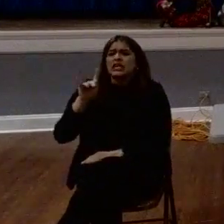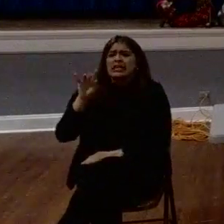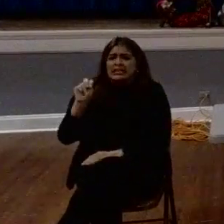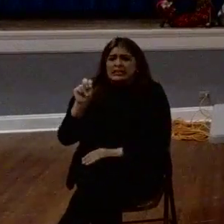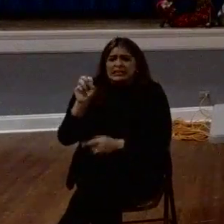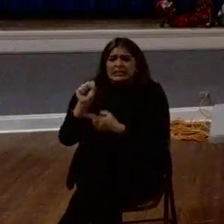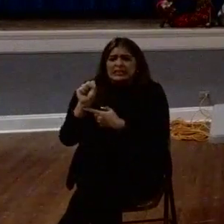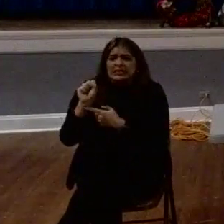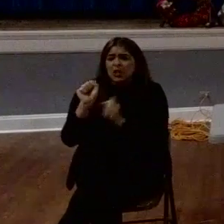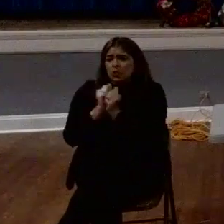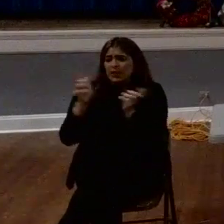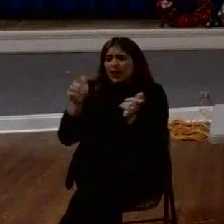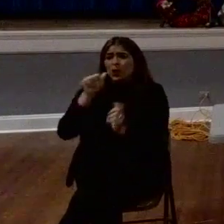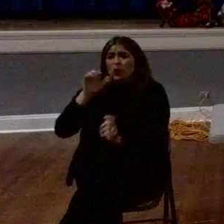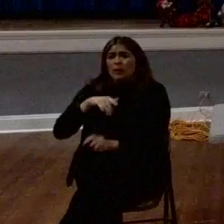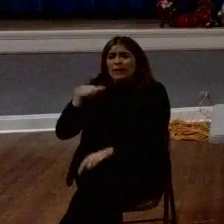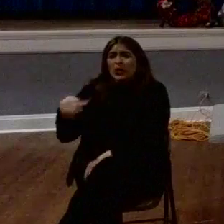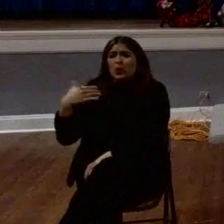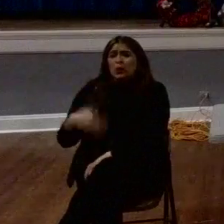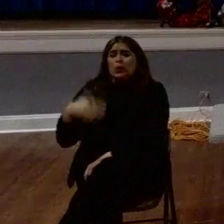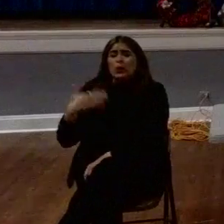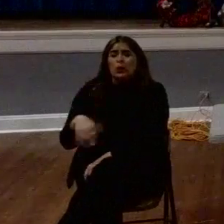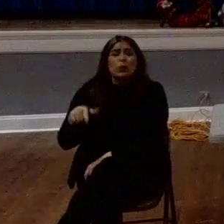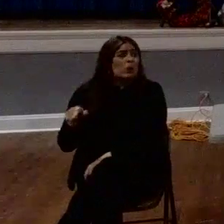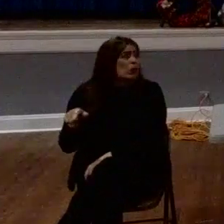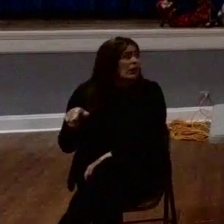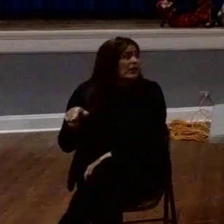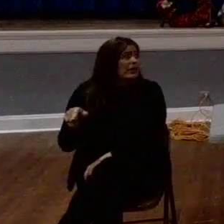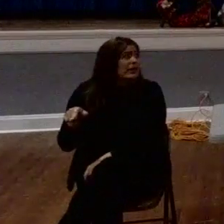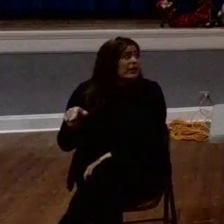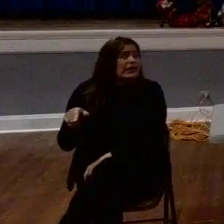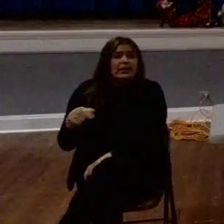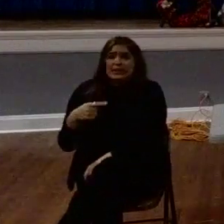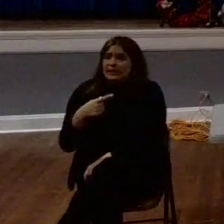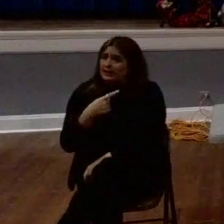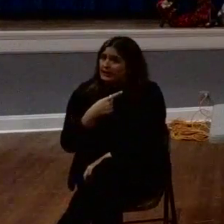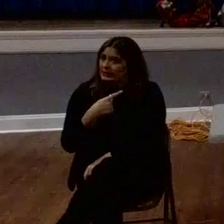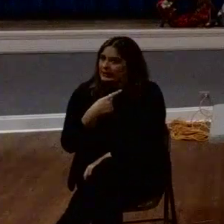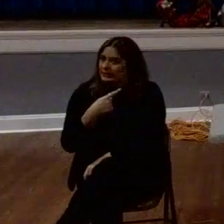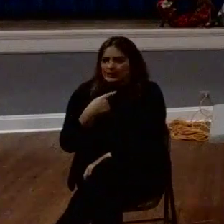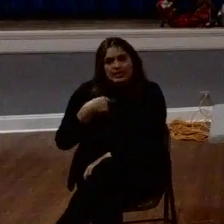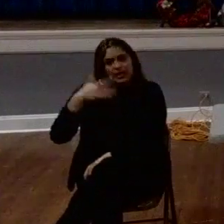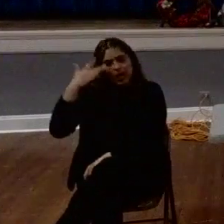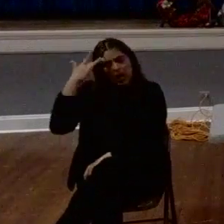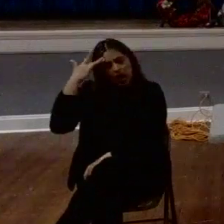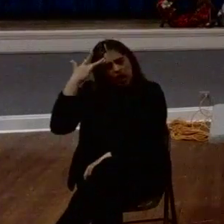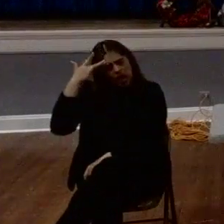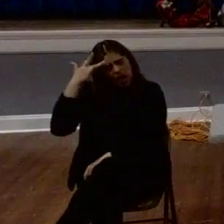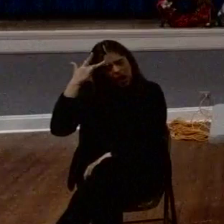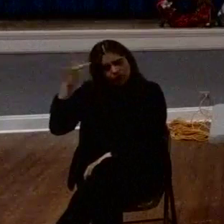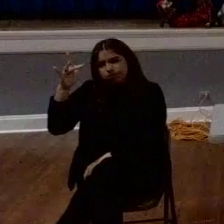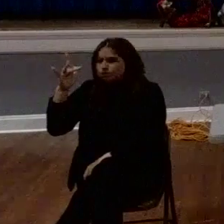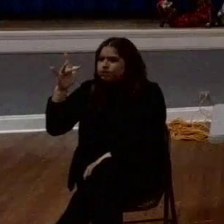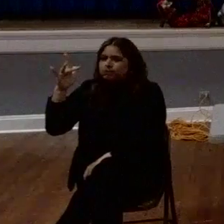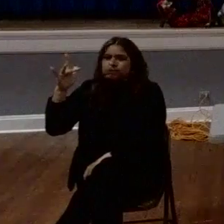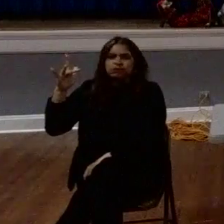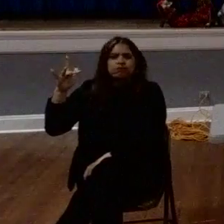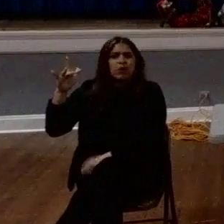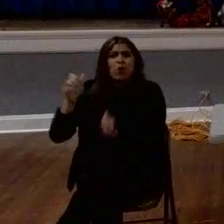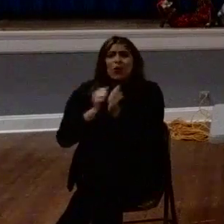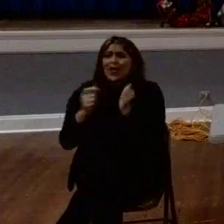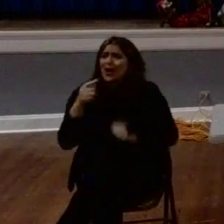Sandy, I've known Sandy a minute. She's a brainiac. She brings the right people in. Without Sandy Jenkins